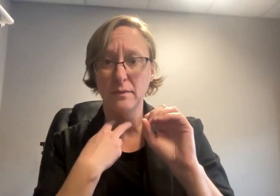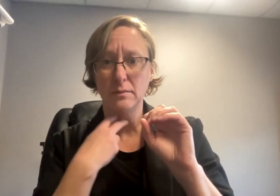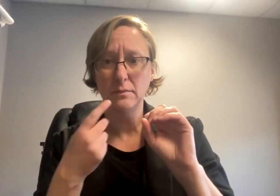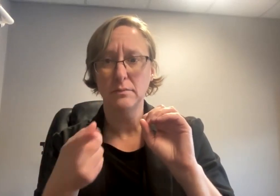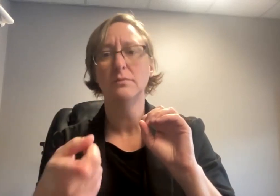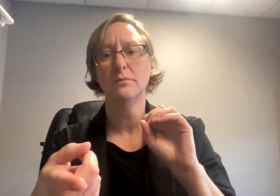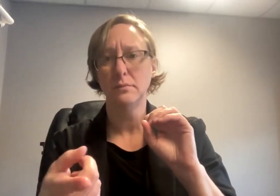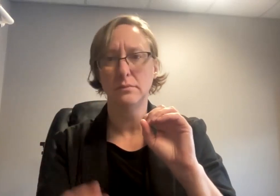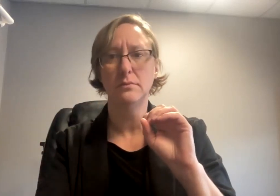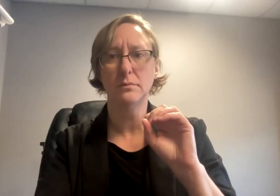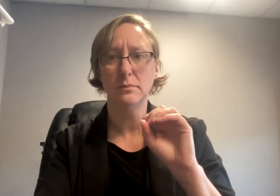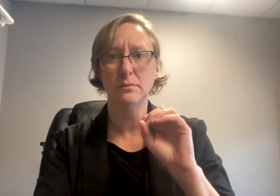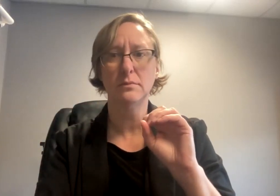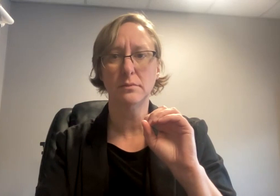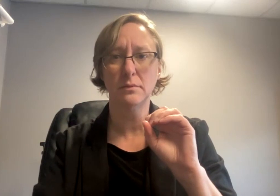hear you.